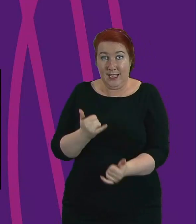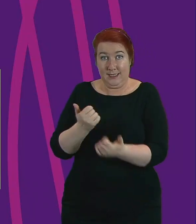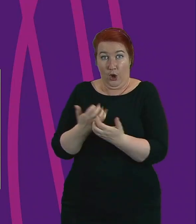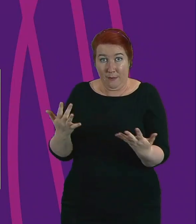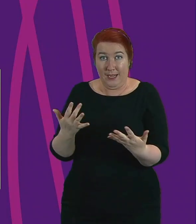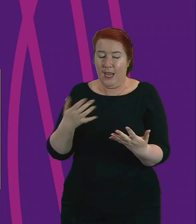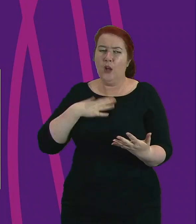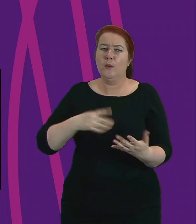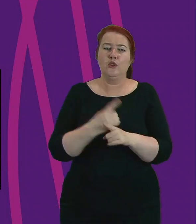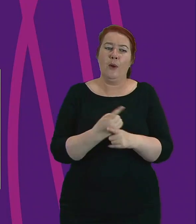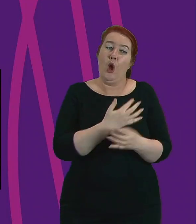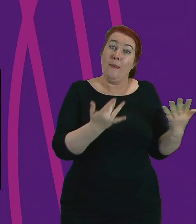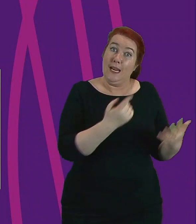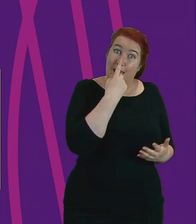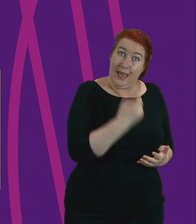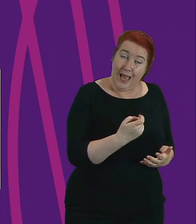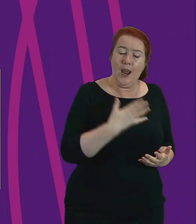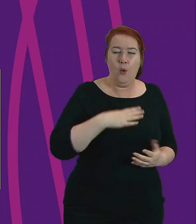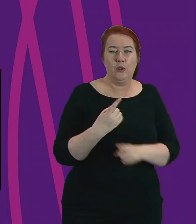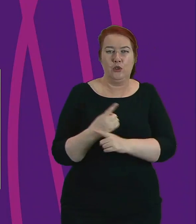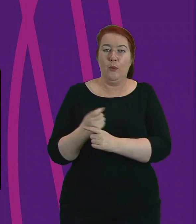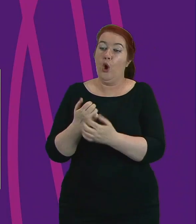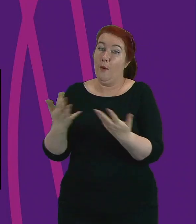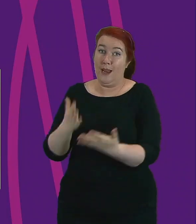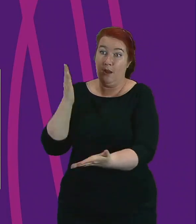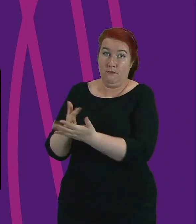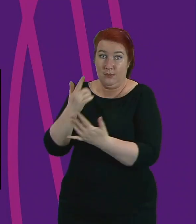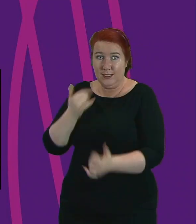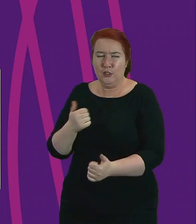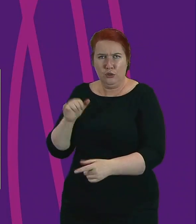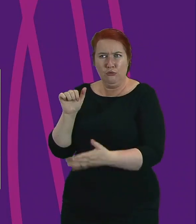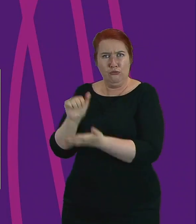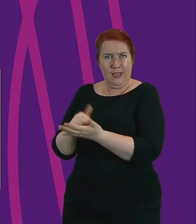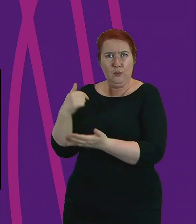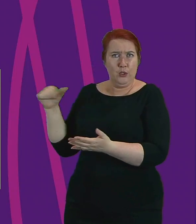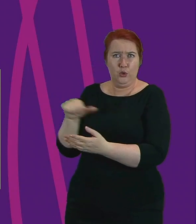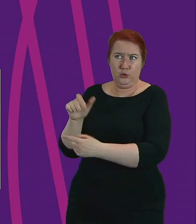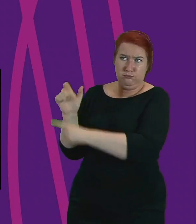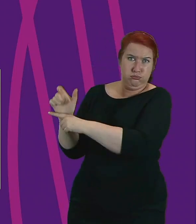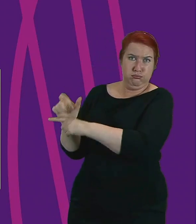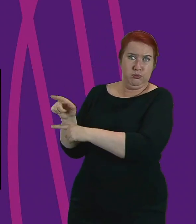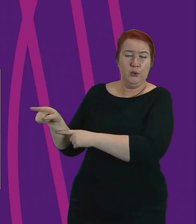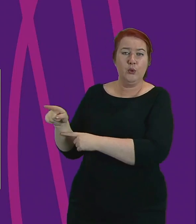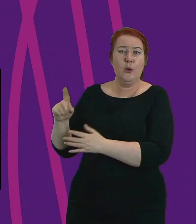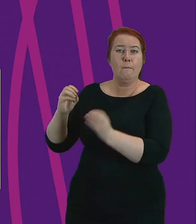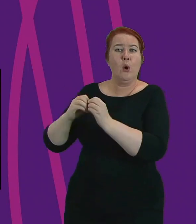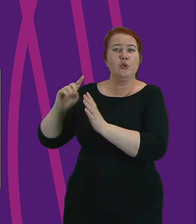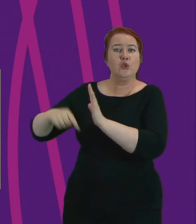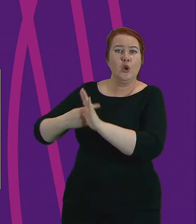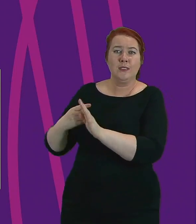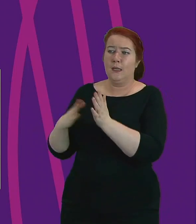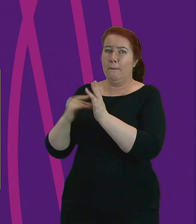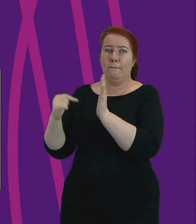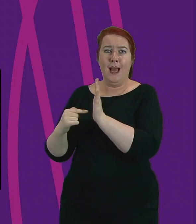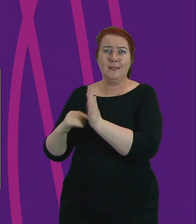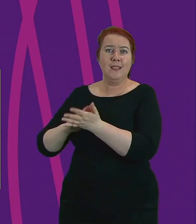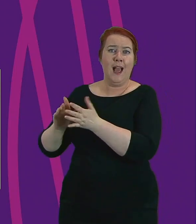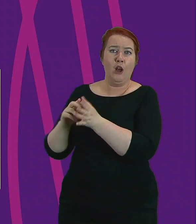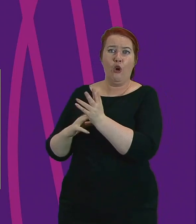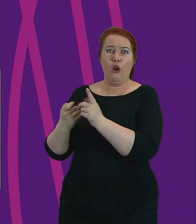about tests. It's right that we shout down Boris Johnson and Matt Hancock when they talk about capacity, but we should do the same test